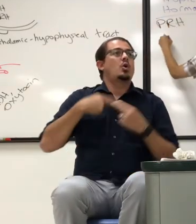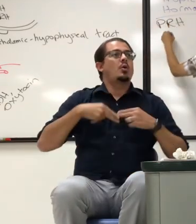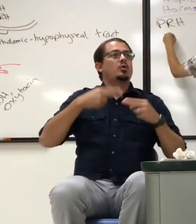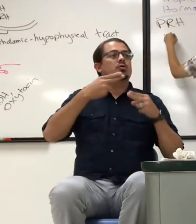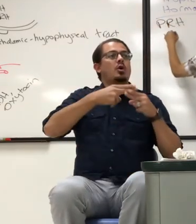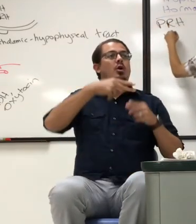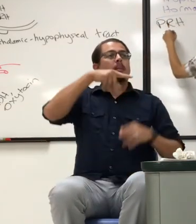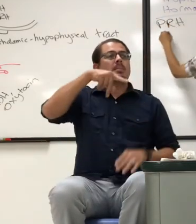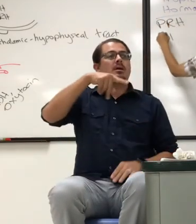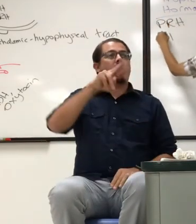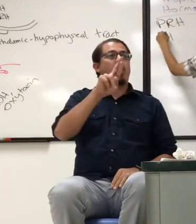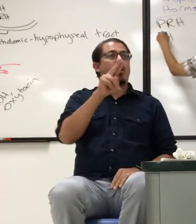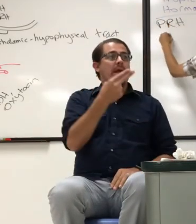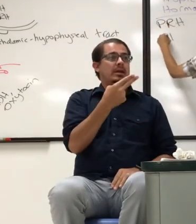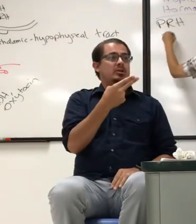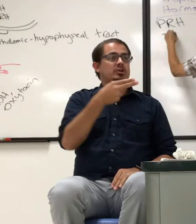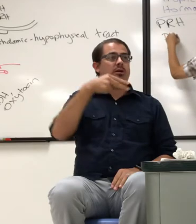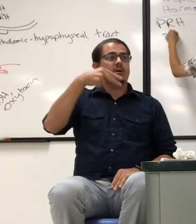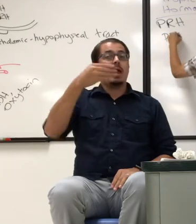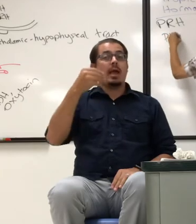and PIH.